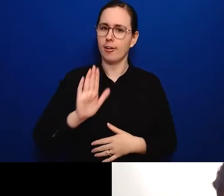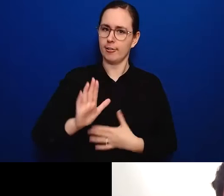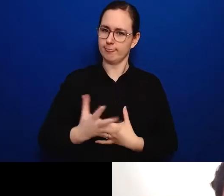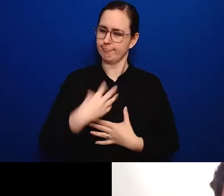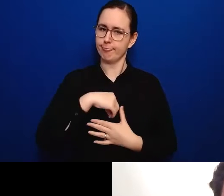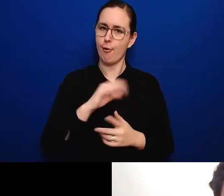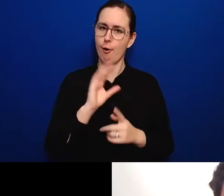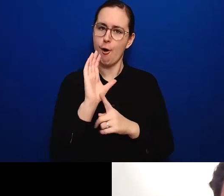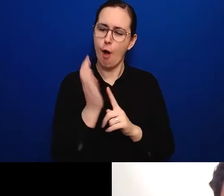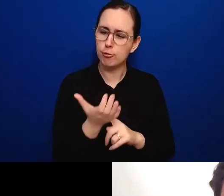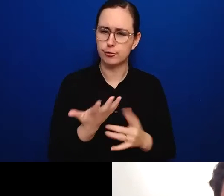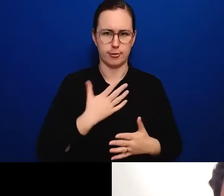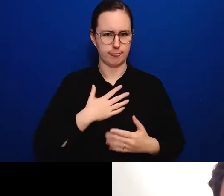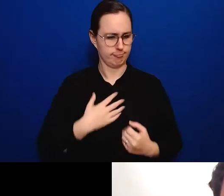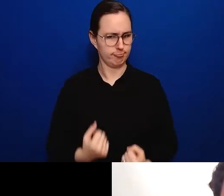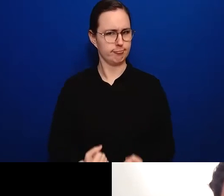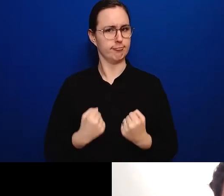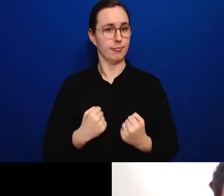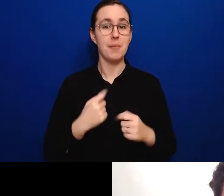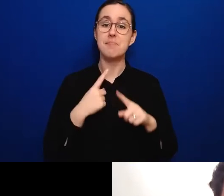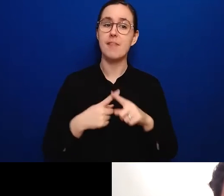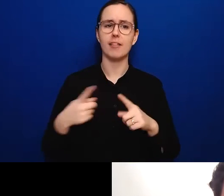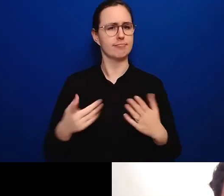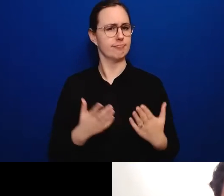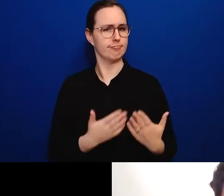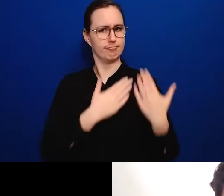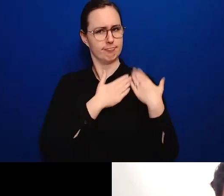that I want from the